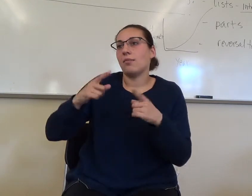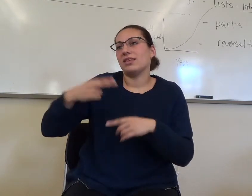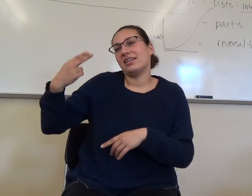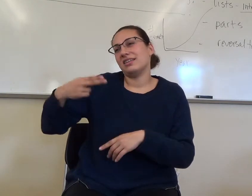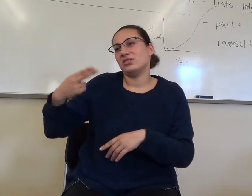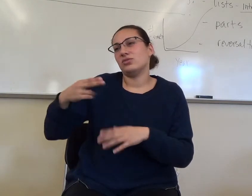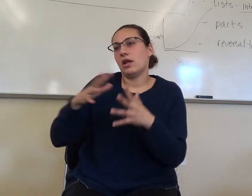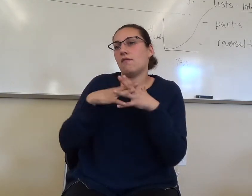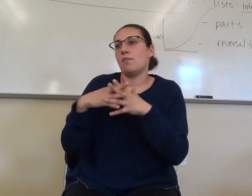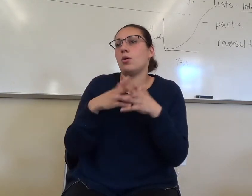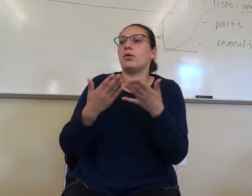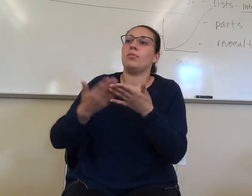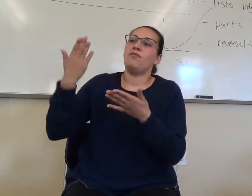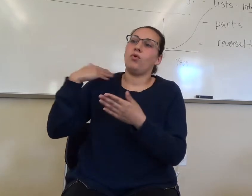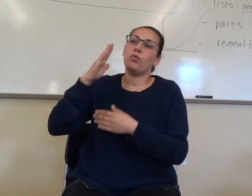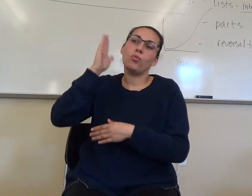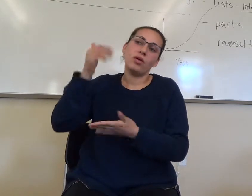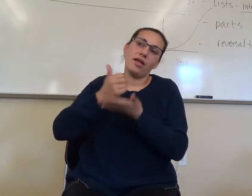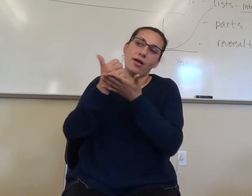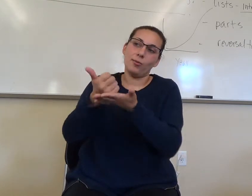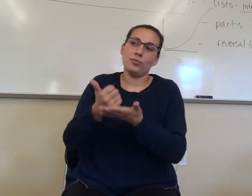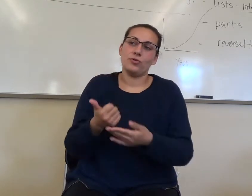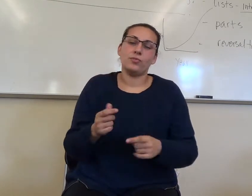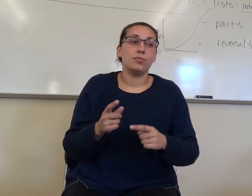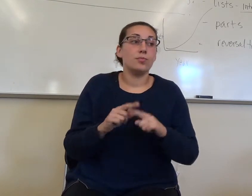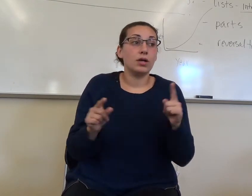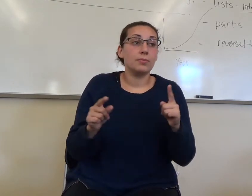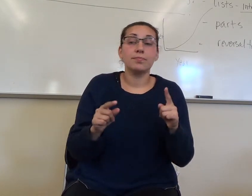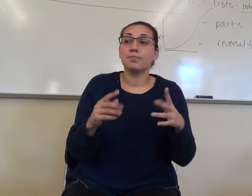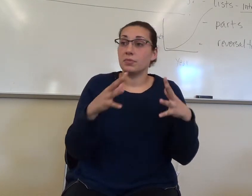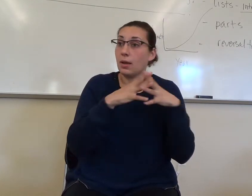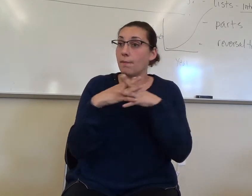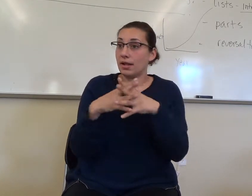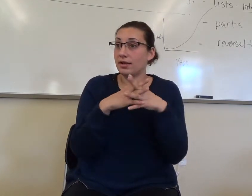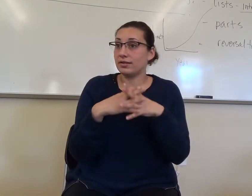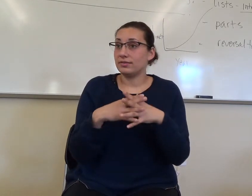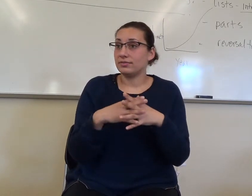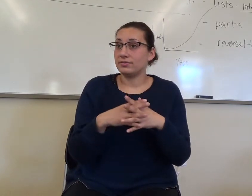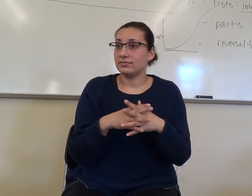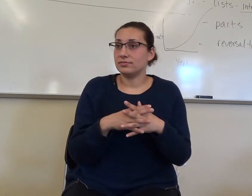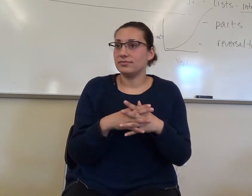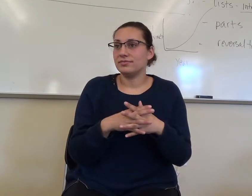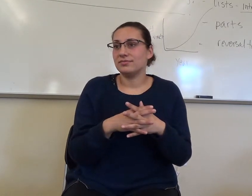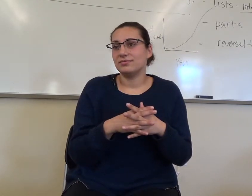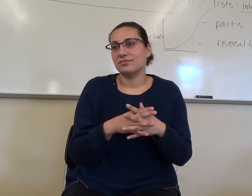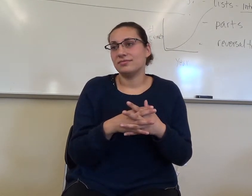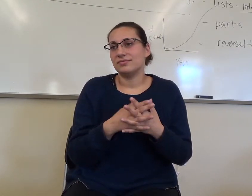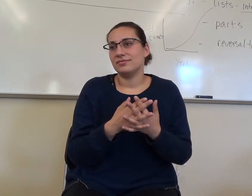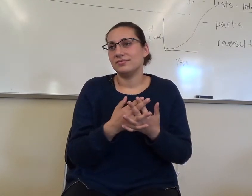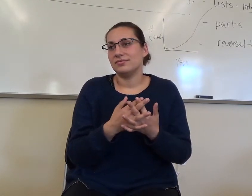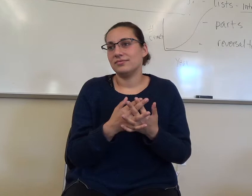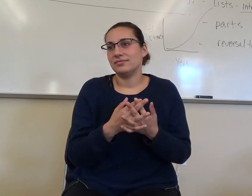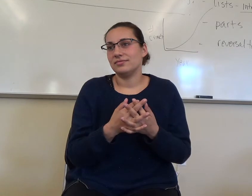This would work as America was changing. I mean, America's always changing.